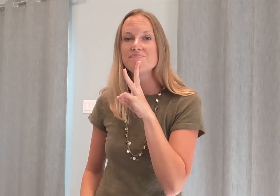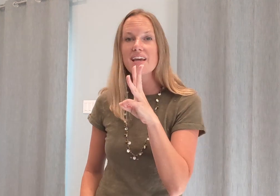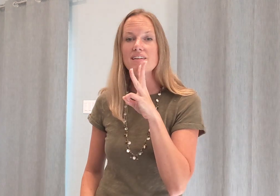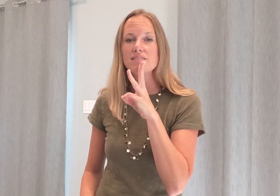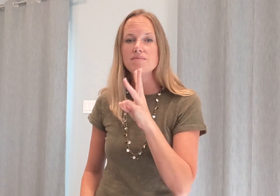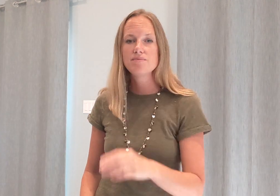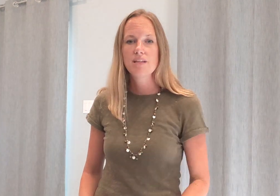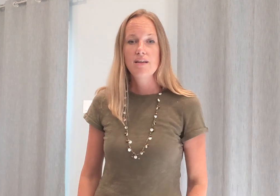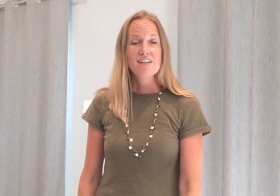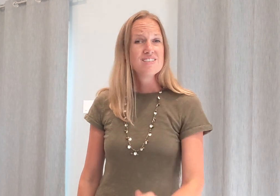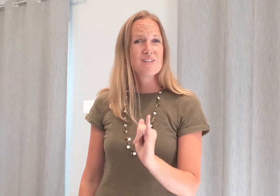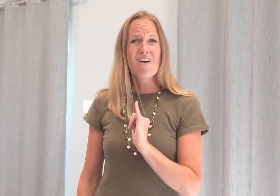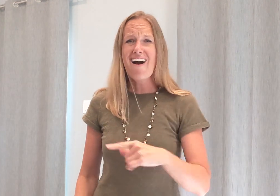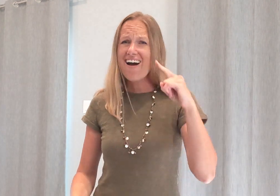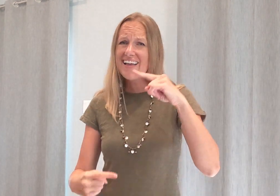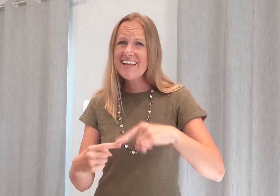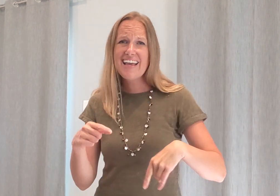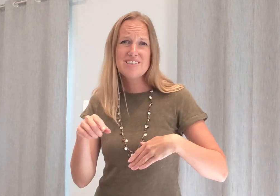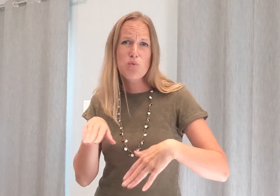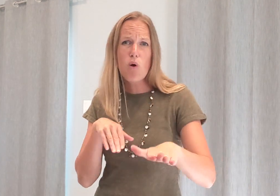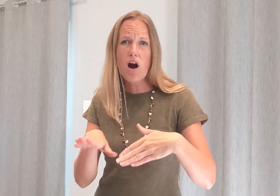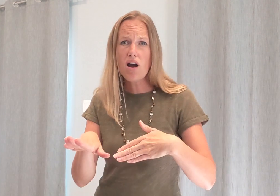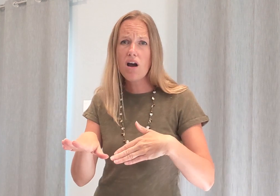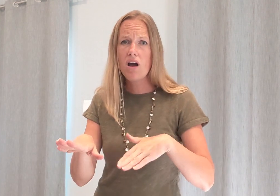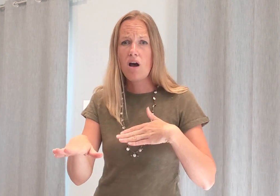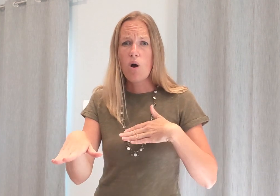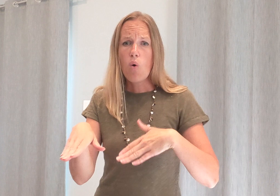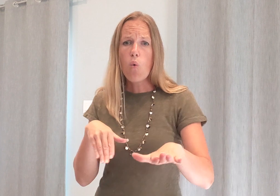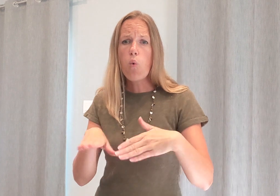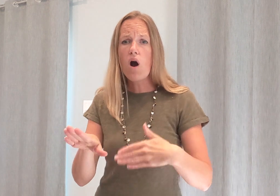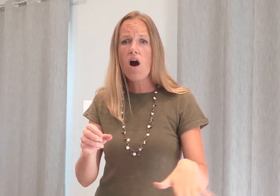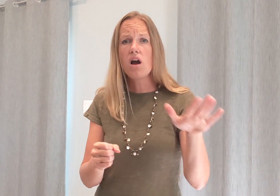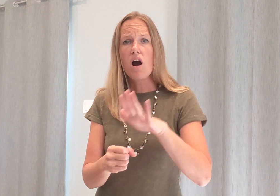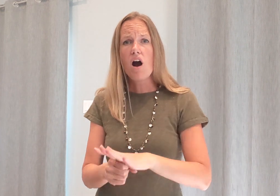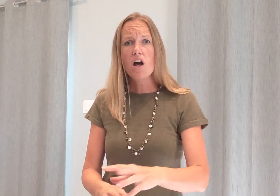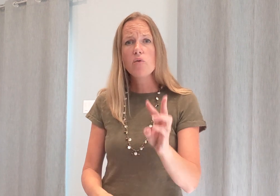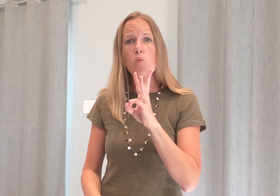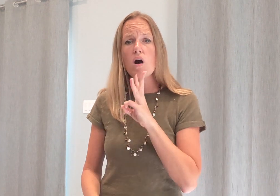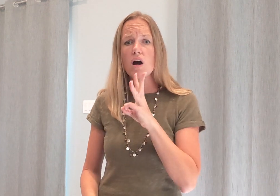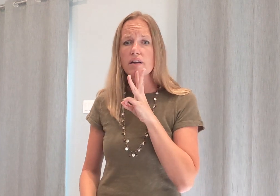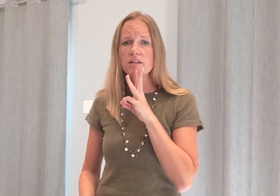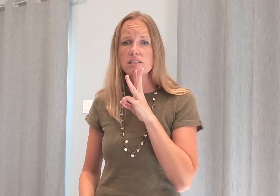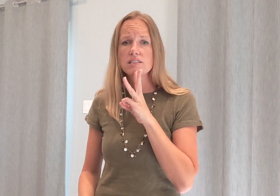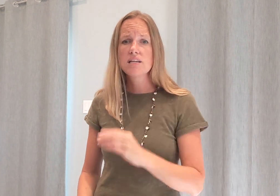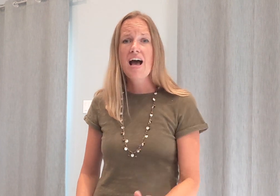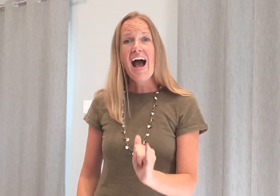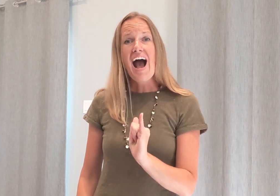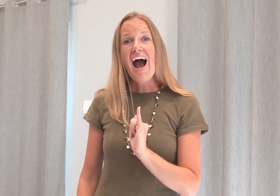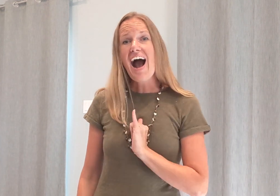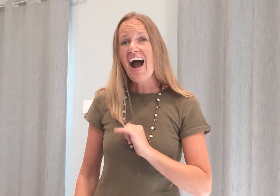okay? So I can't walk. Walk on waters.